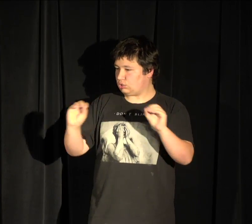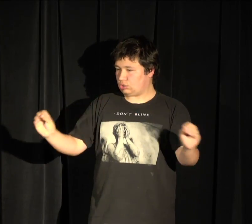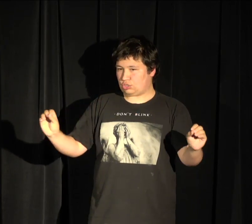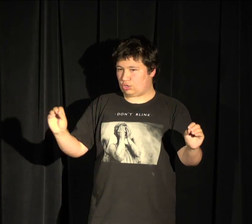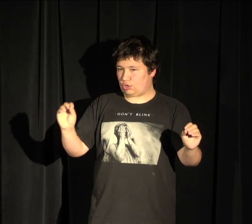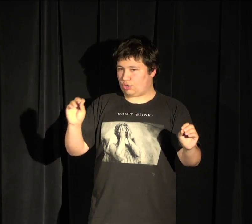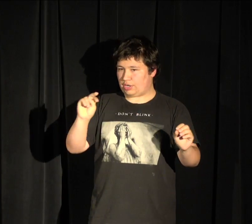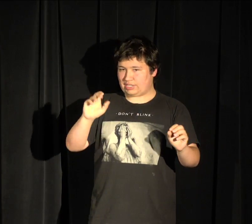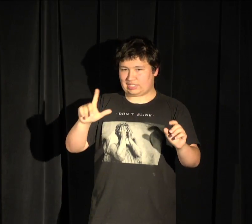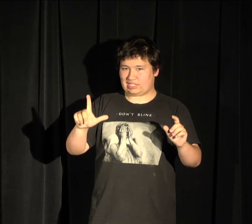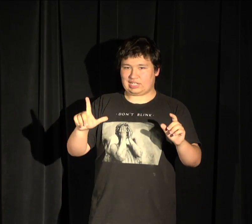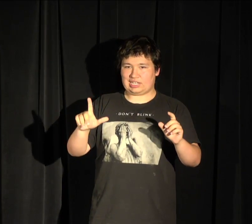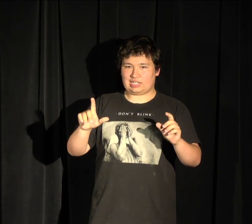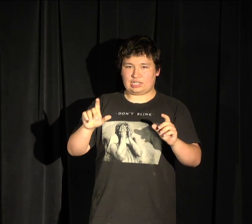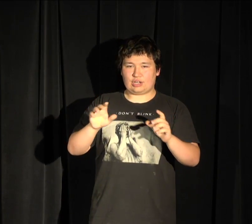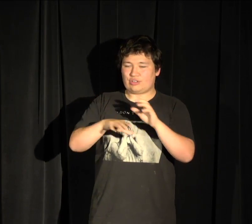there's no texting.